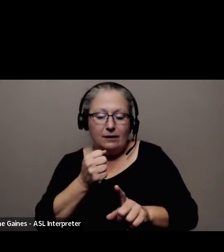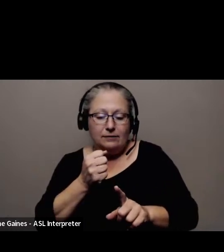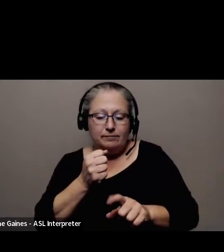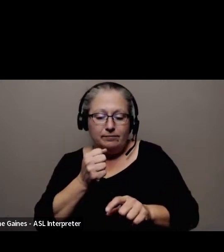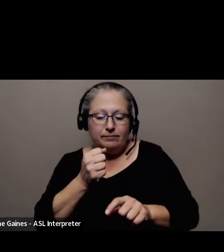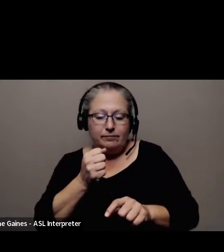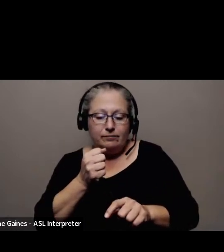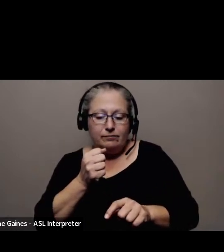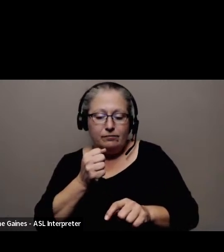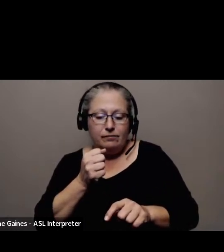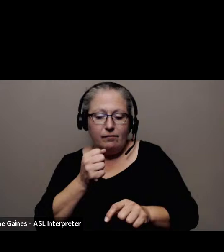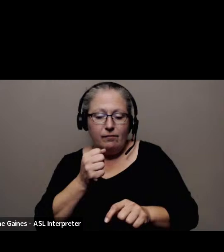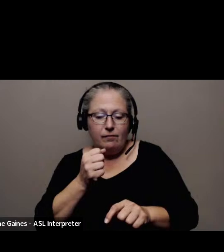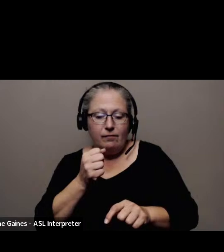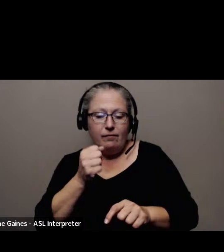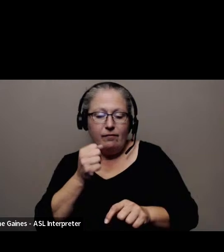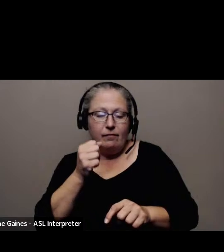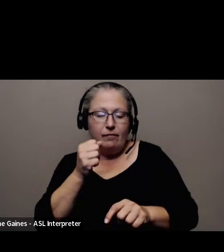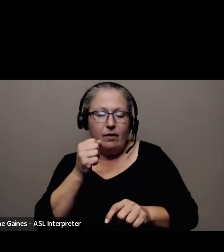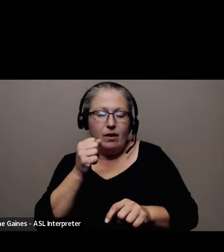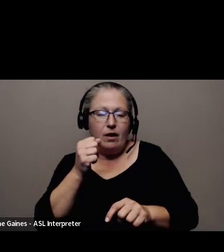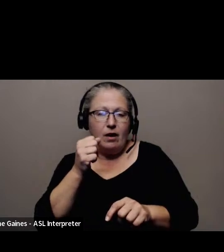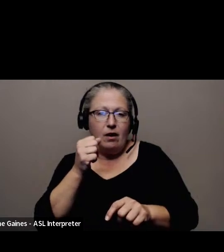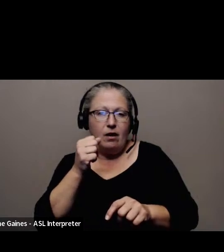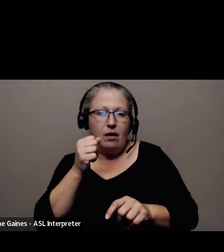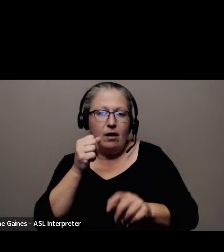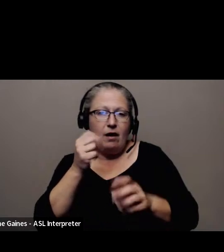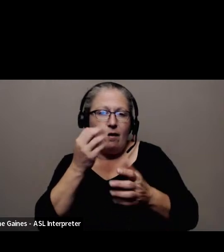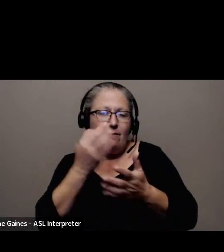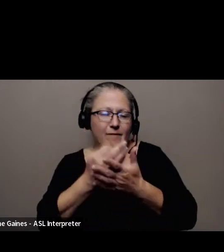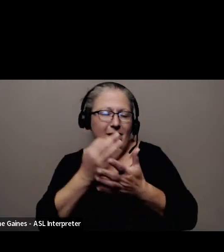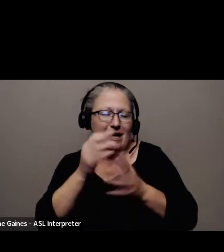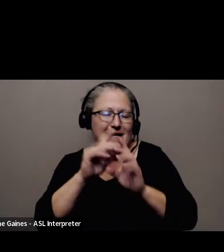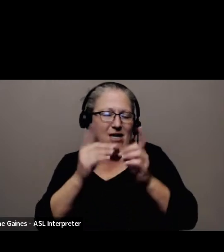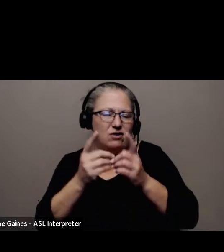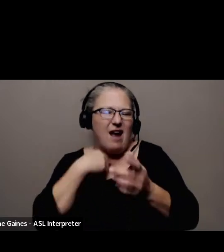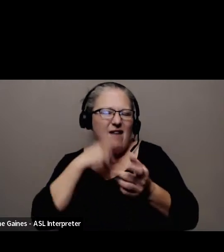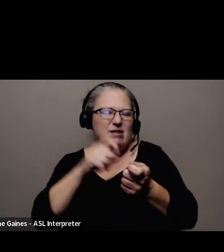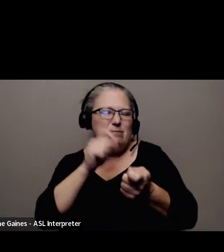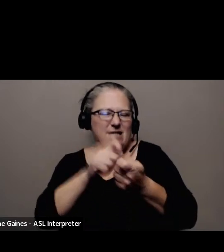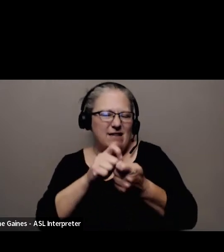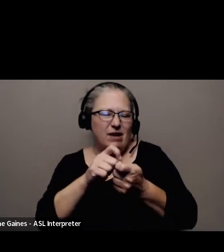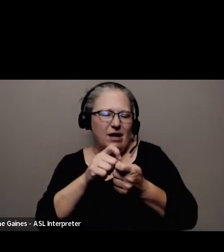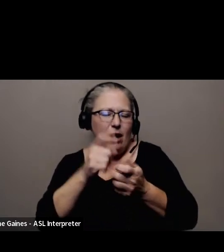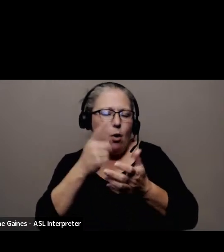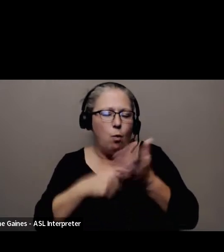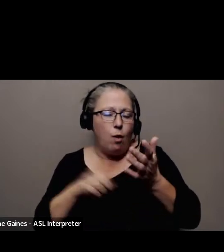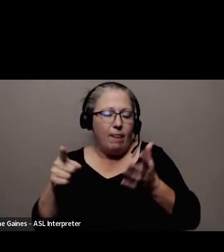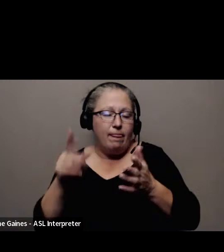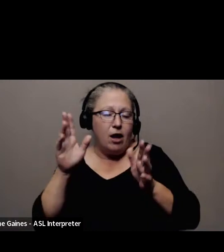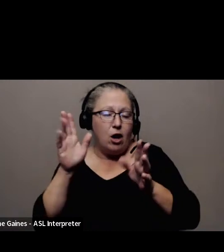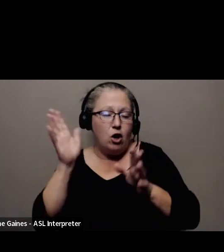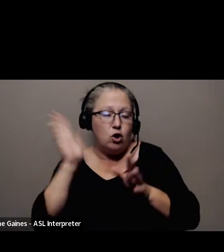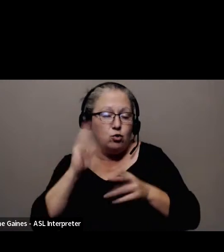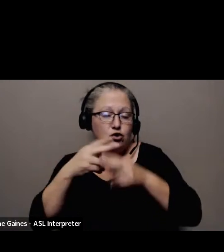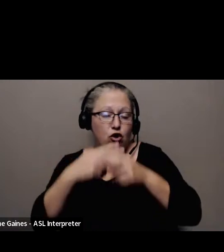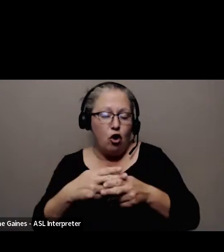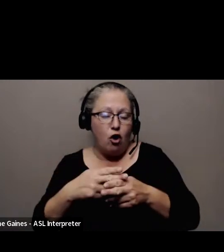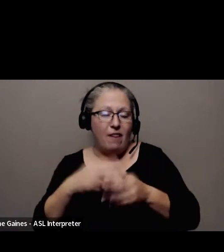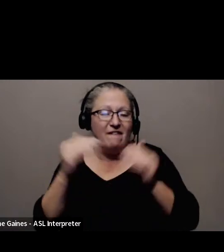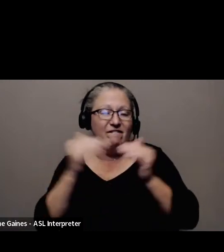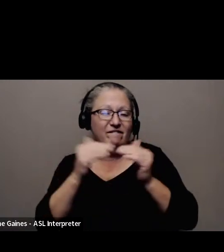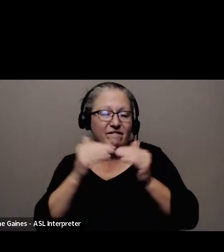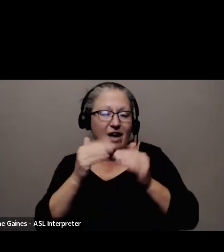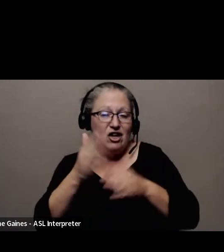community funded districts. Oh, really? Very specifically around what they used to call like the fair share.